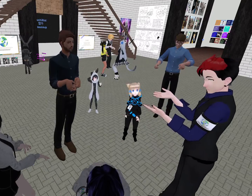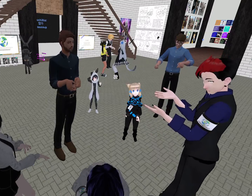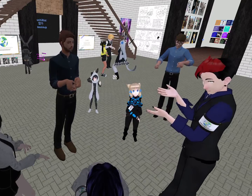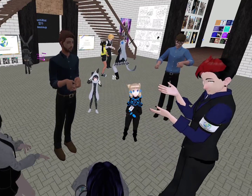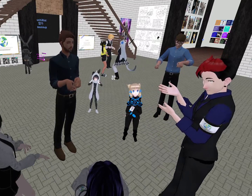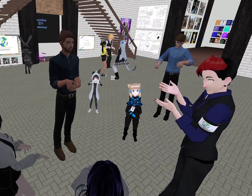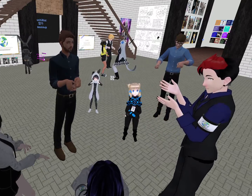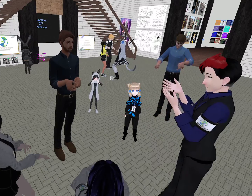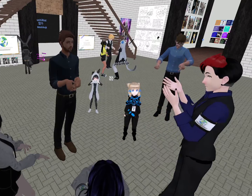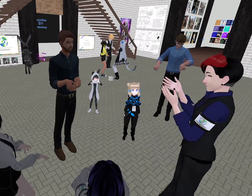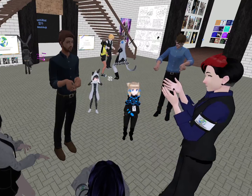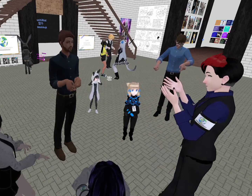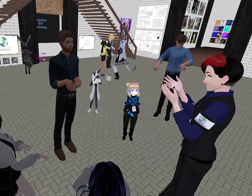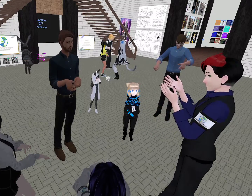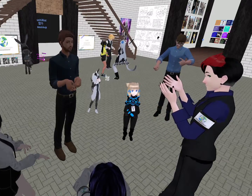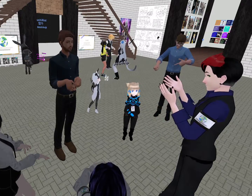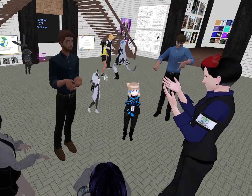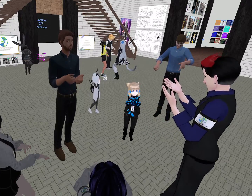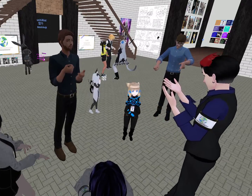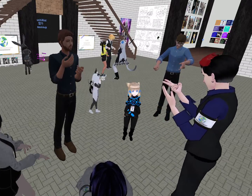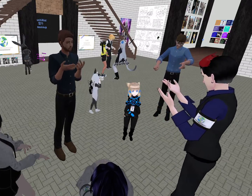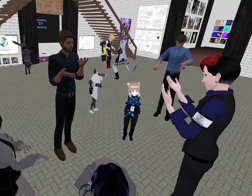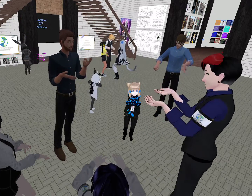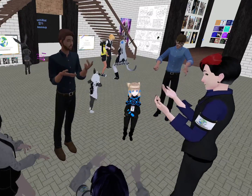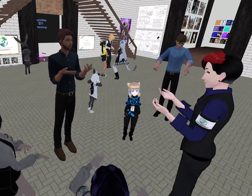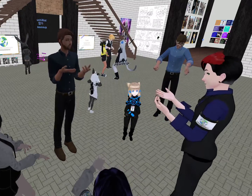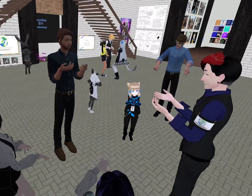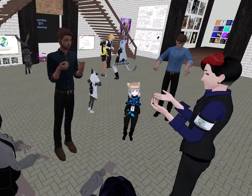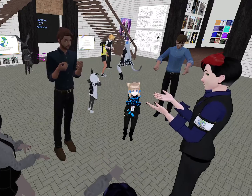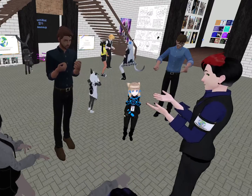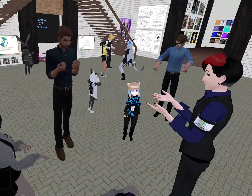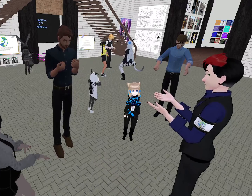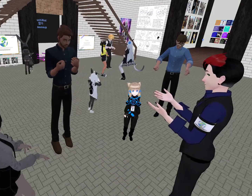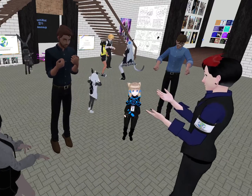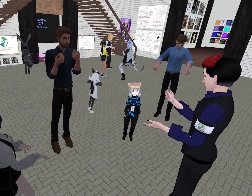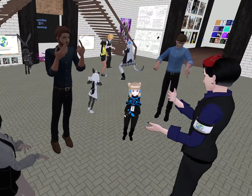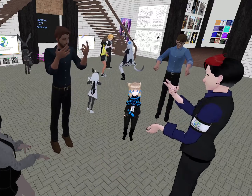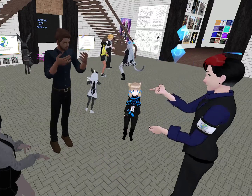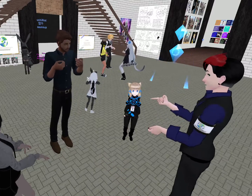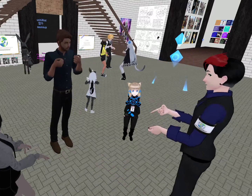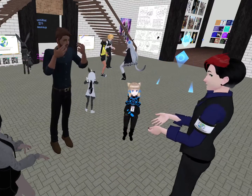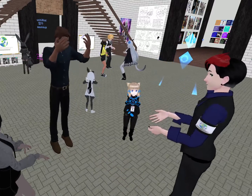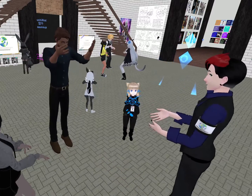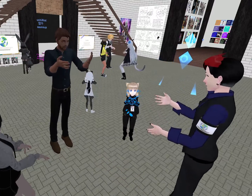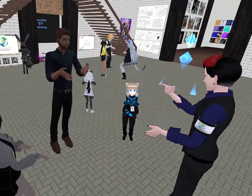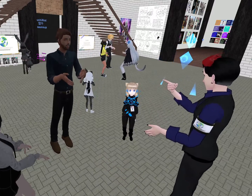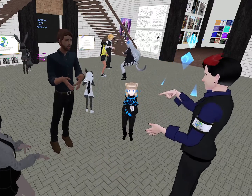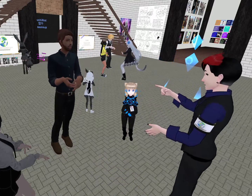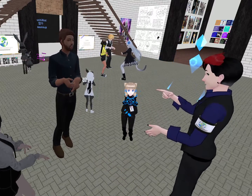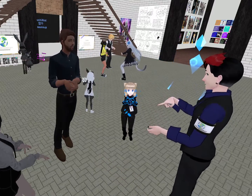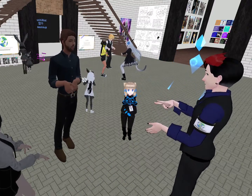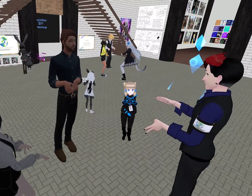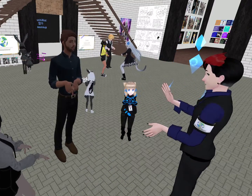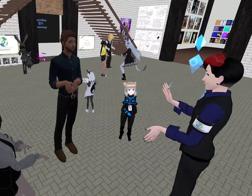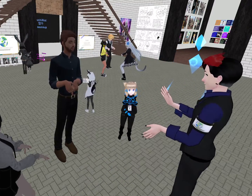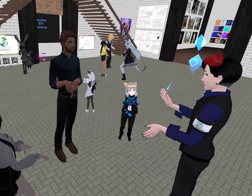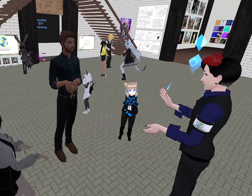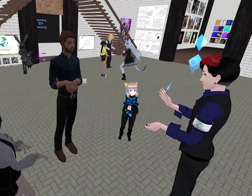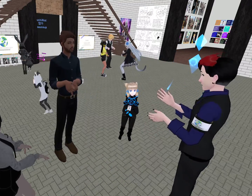Italian culture is already so like gestural, they gesture a lot that deaf people go there outspoken. and like the Italian people aren't